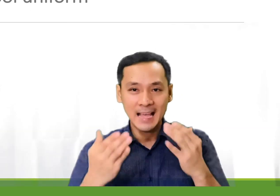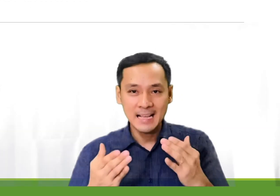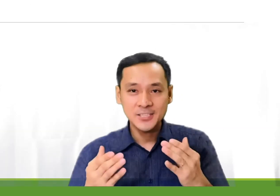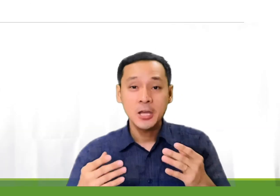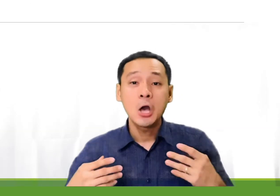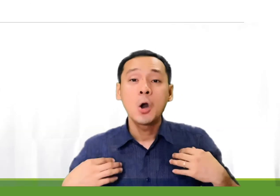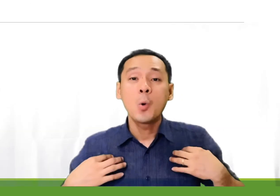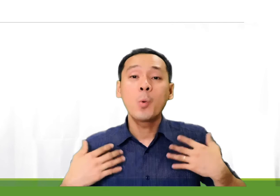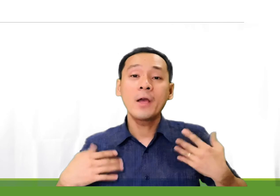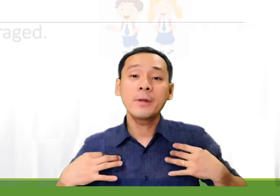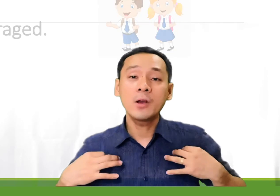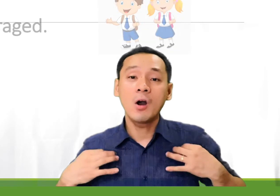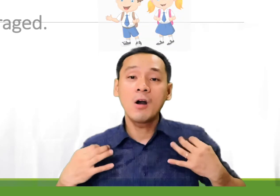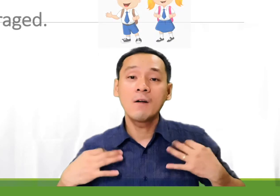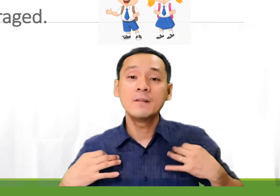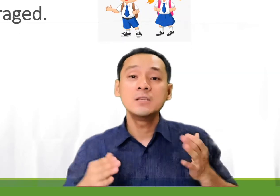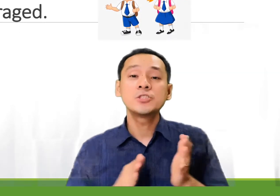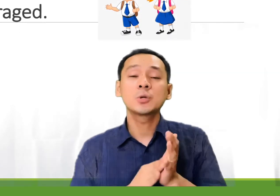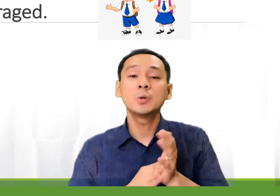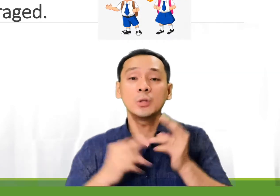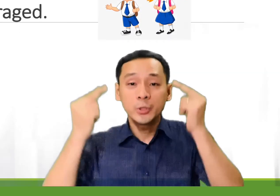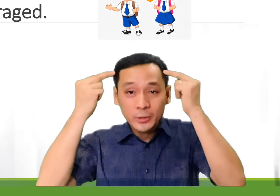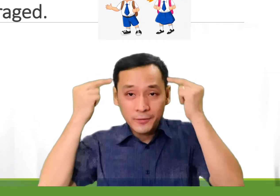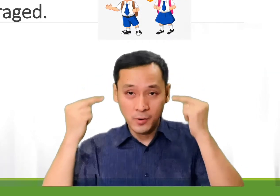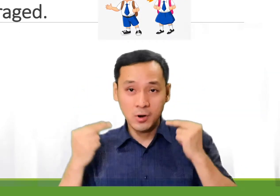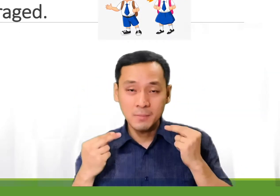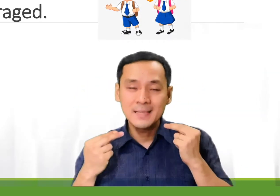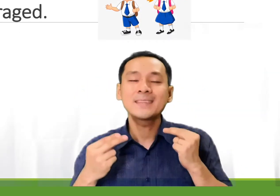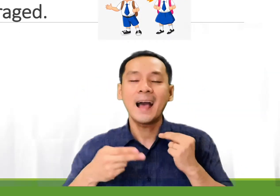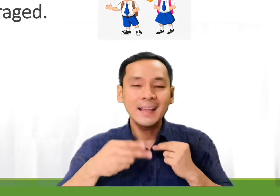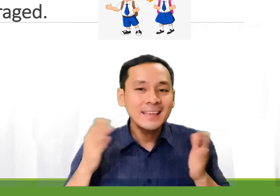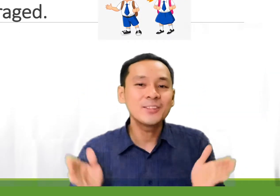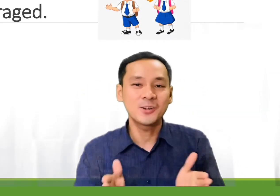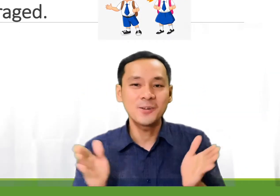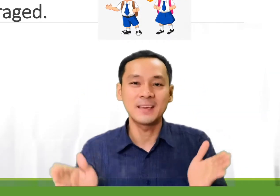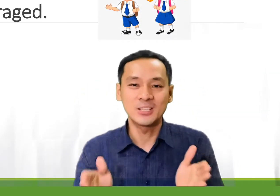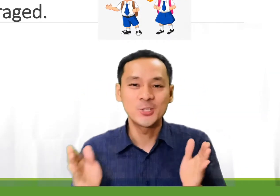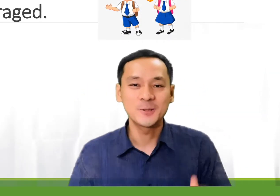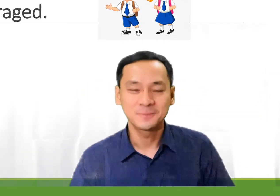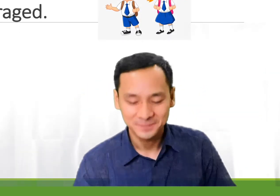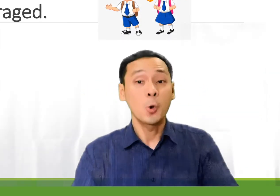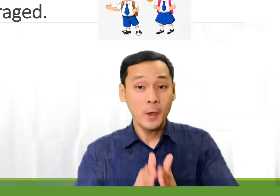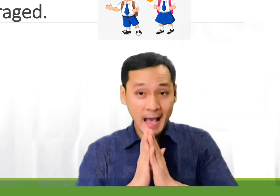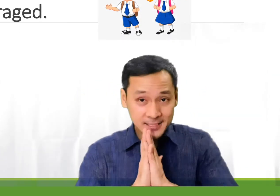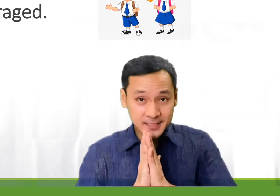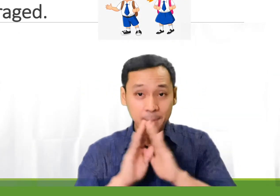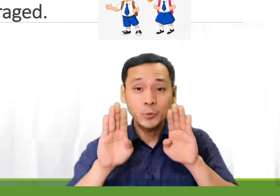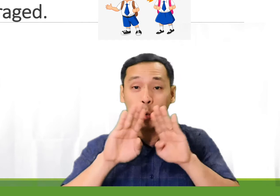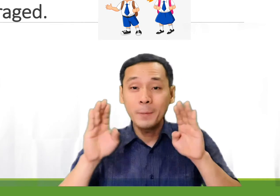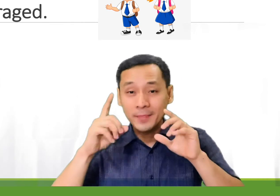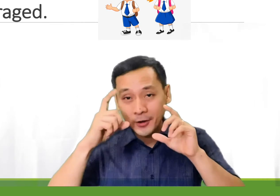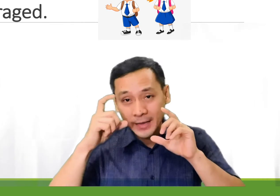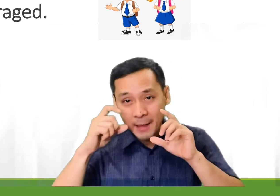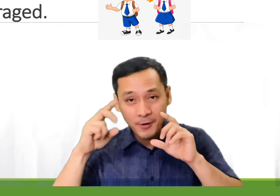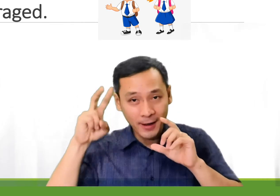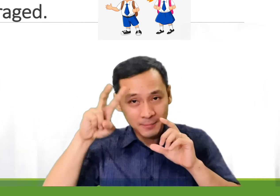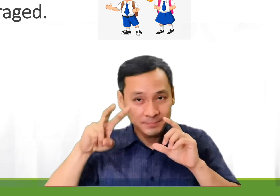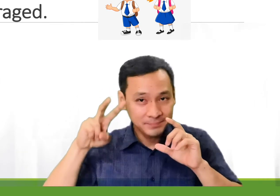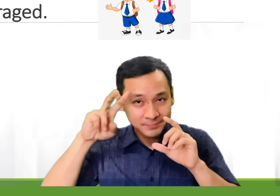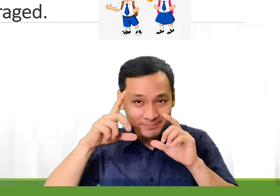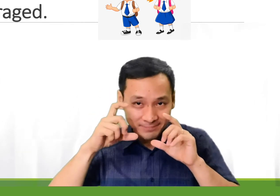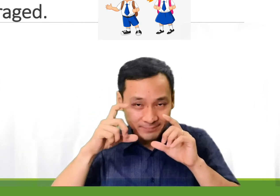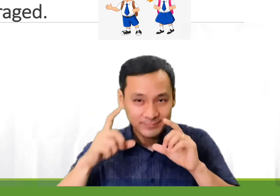virtual class, wearing of school uniform is highly encouraged. We ask them to open their